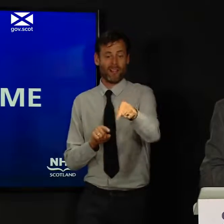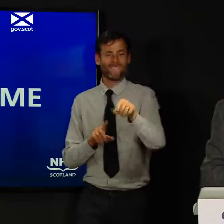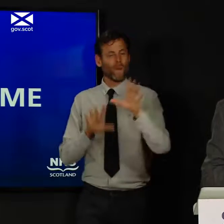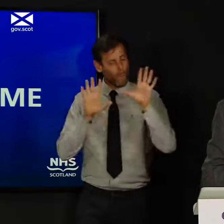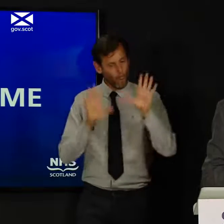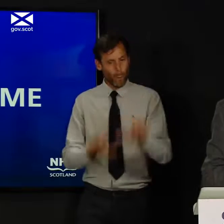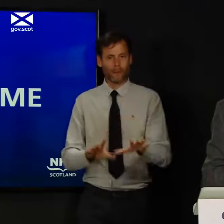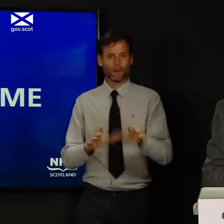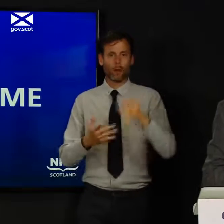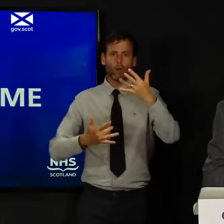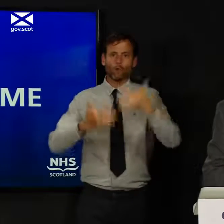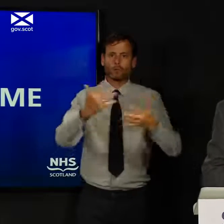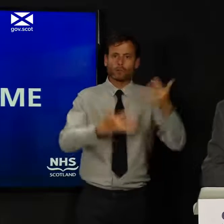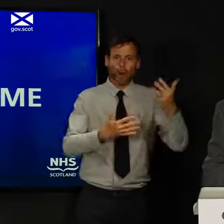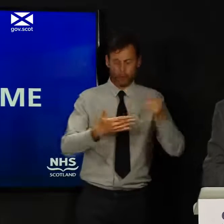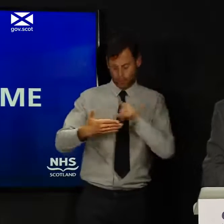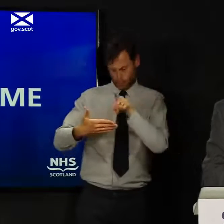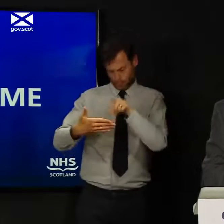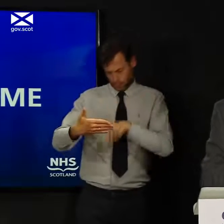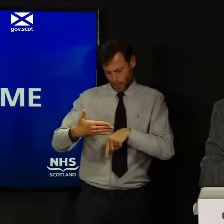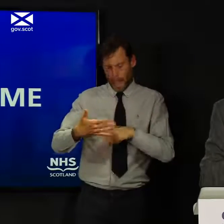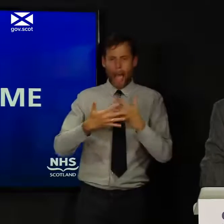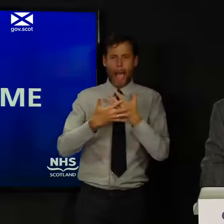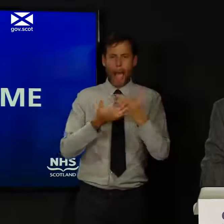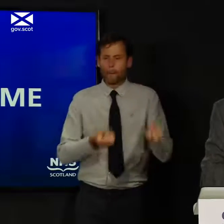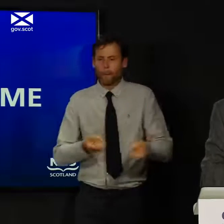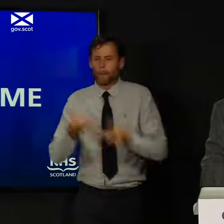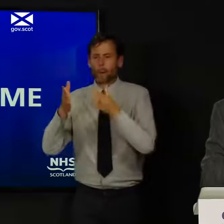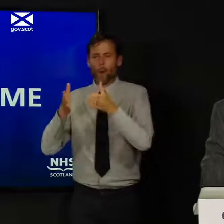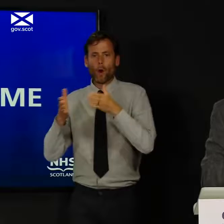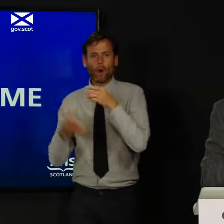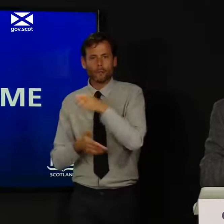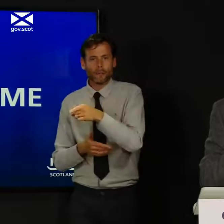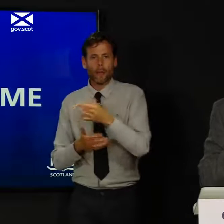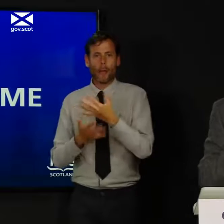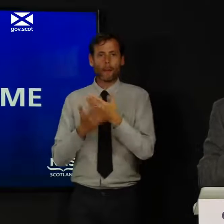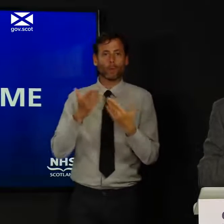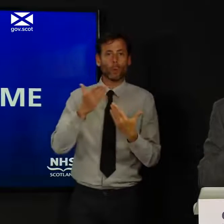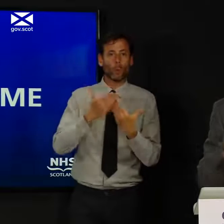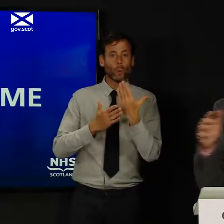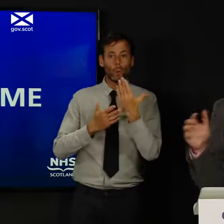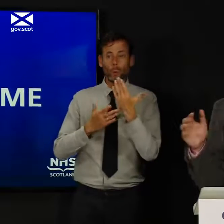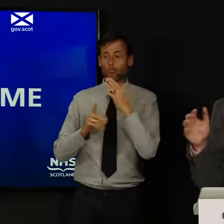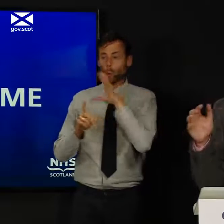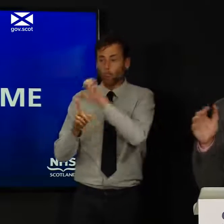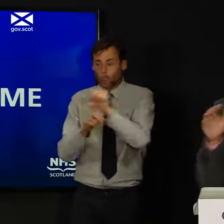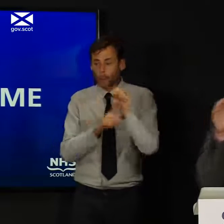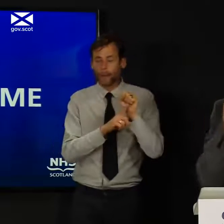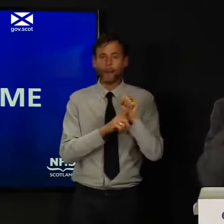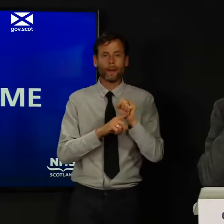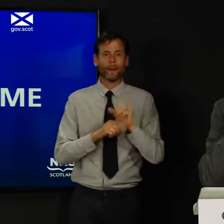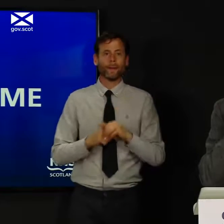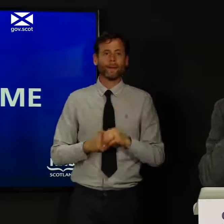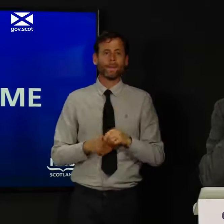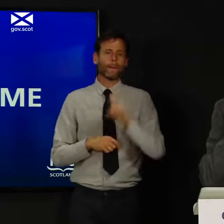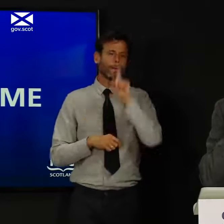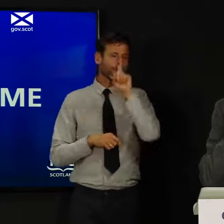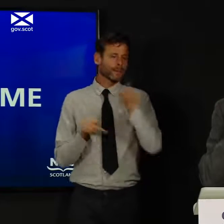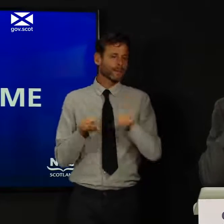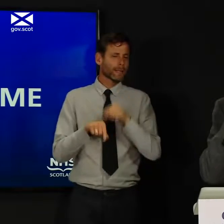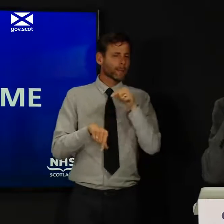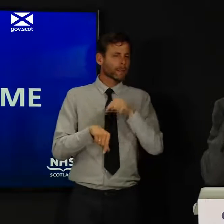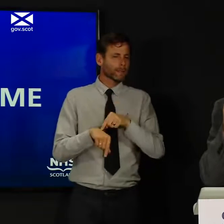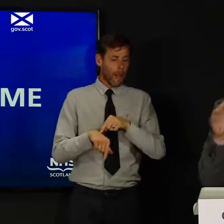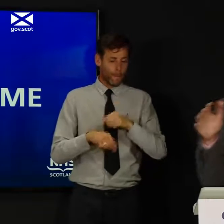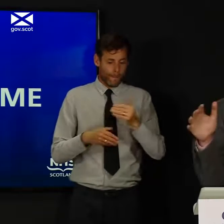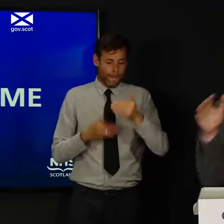what's happening to the lead indicators of hospital admissions, new positive tests. Remember, though, we've also, at the same time as